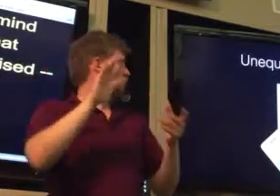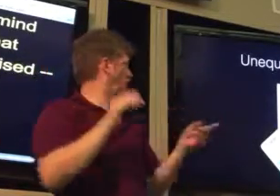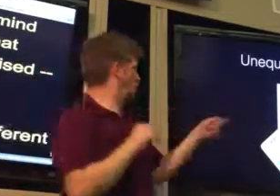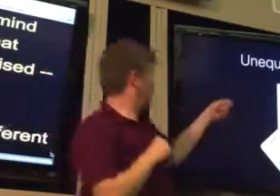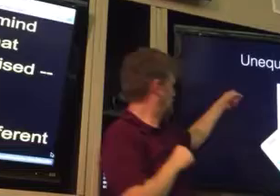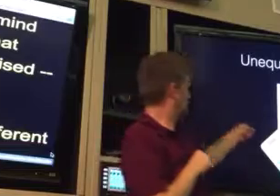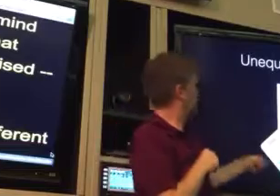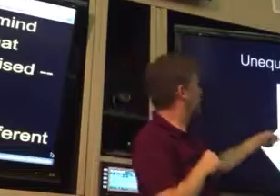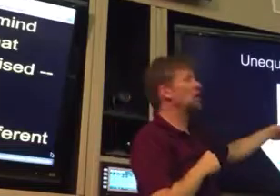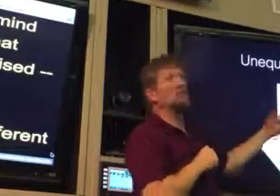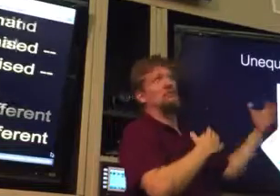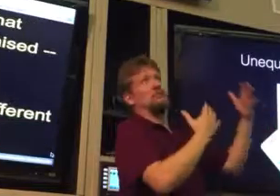native language